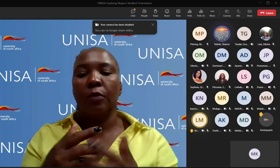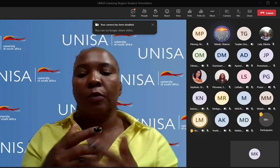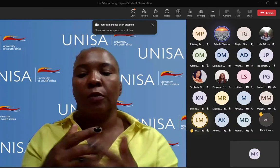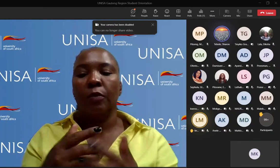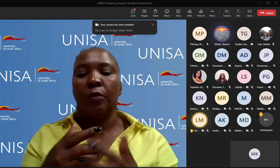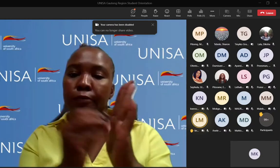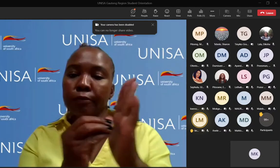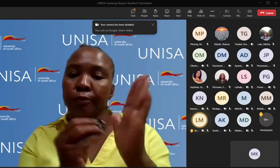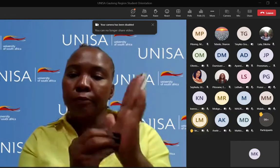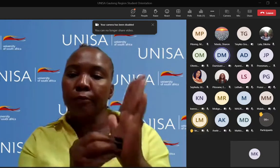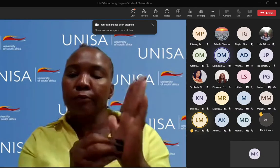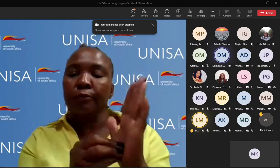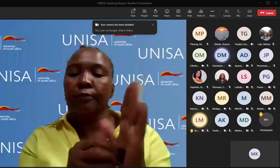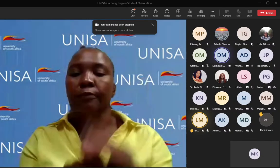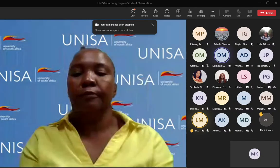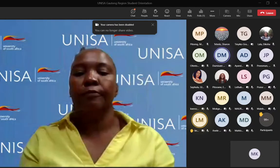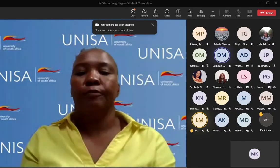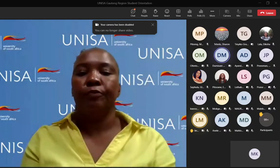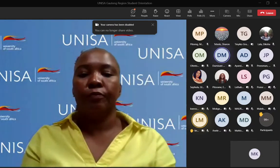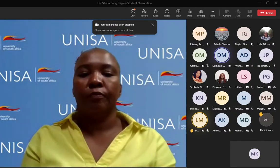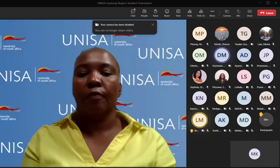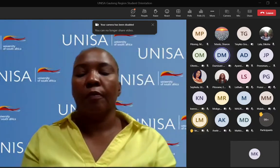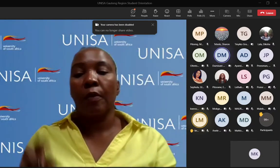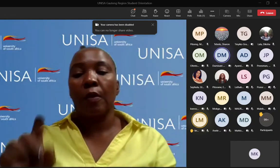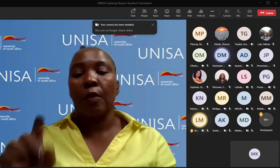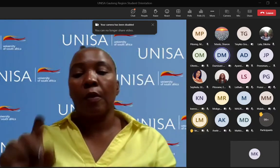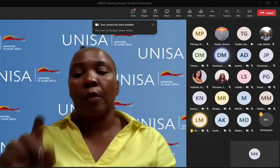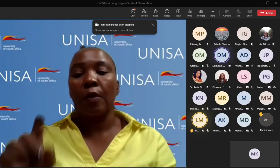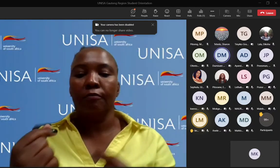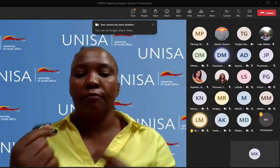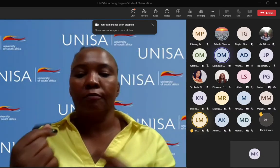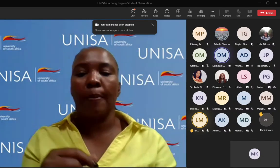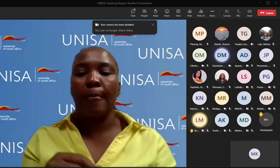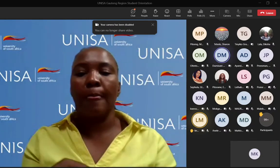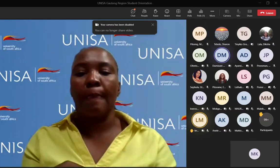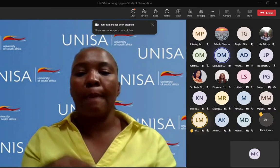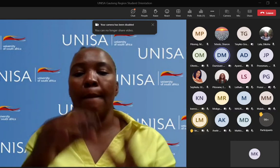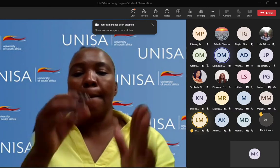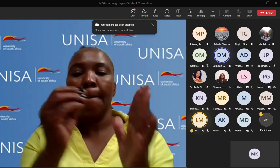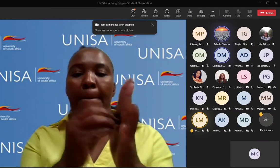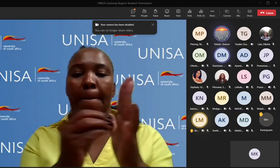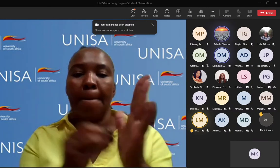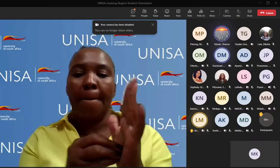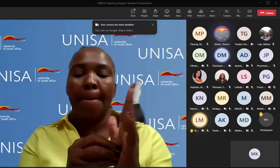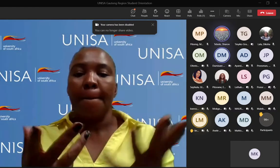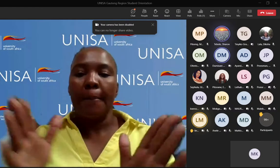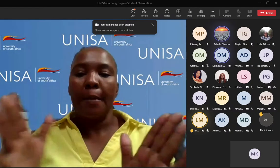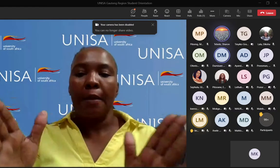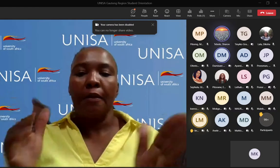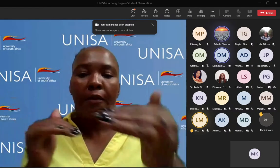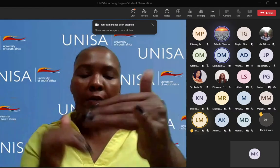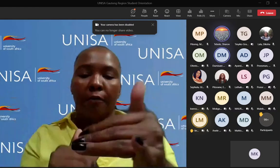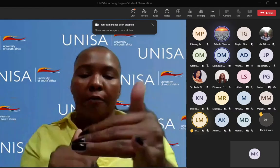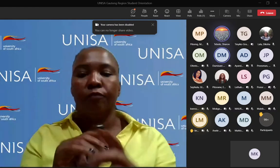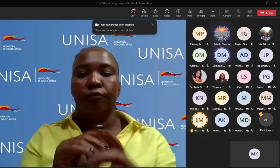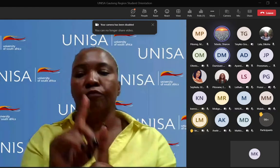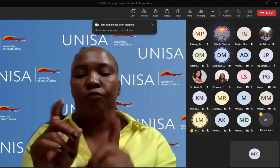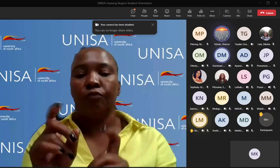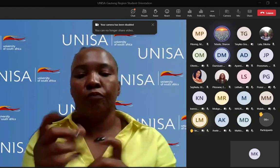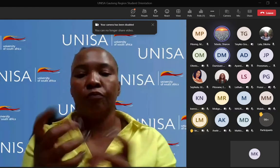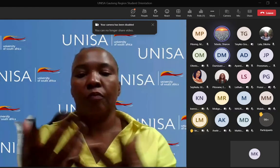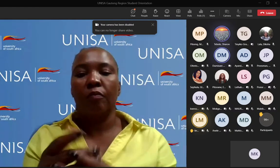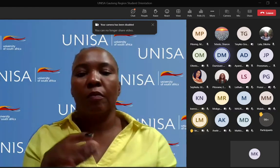assist is that okay um so what I did is I did drop my questions on the chats but I've been browsing to see um the